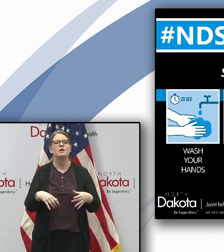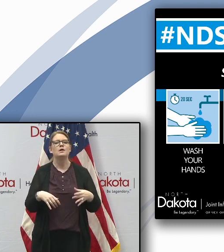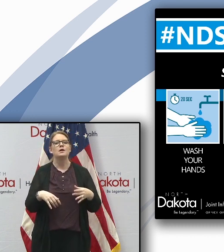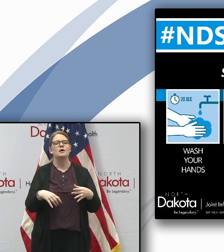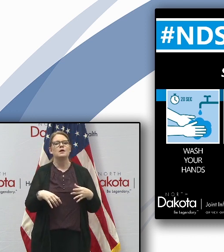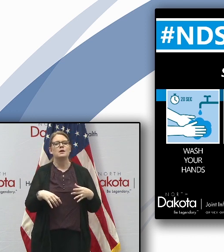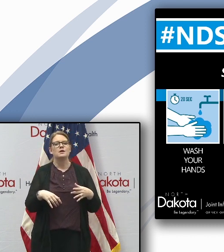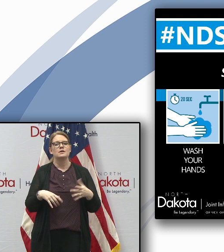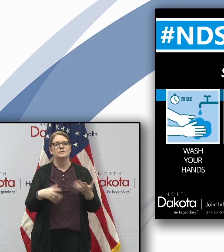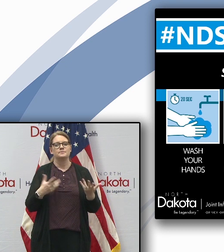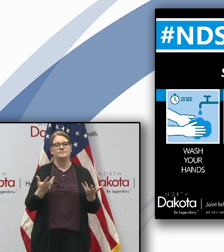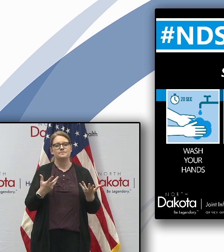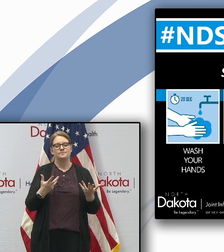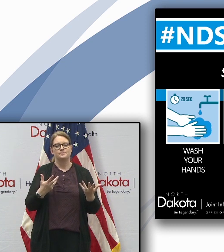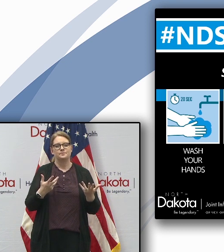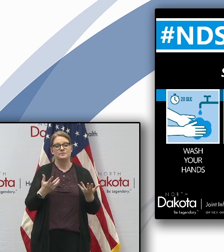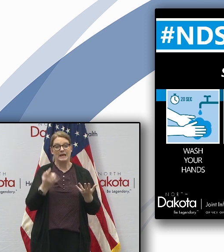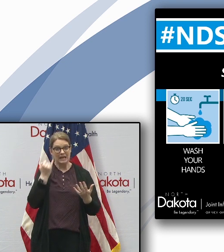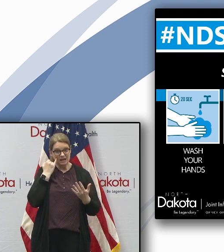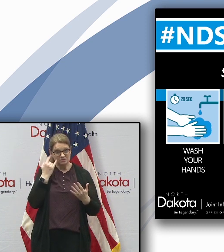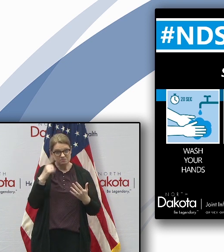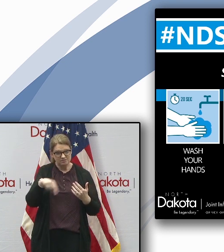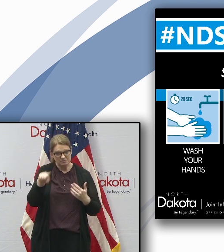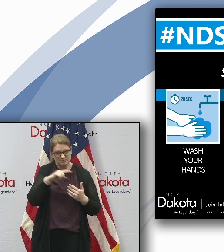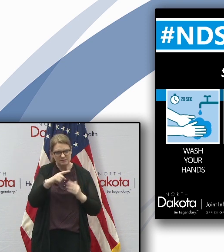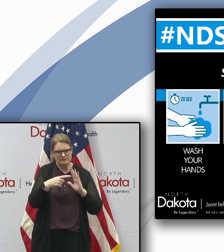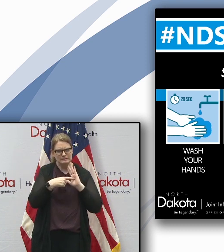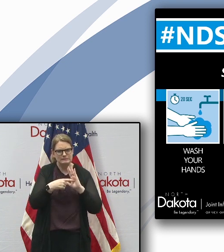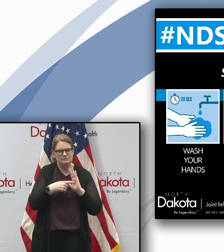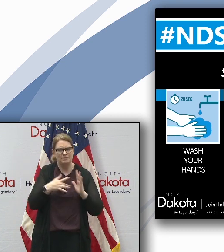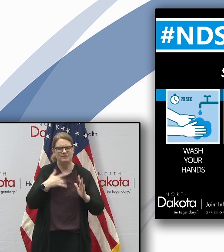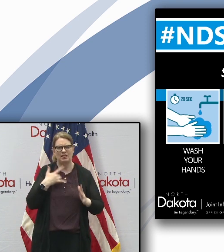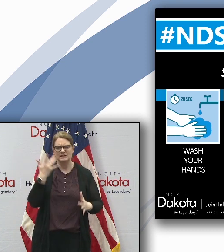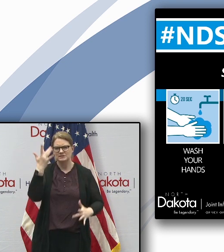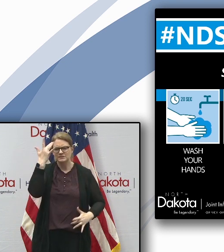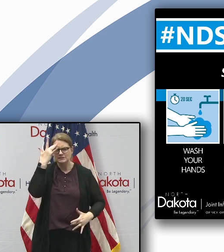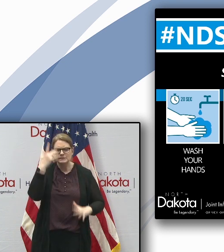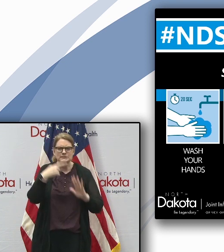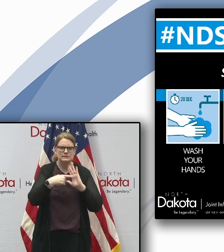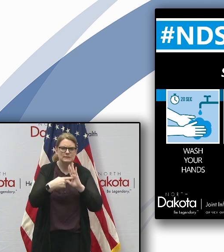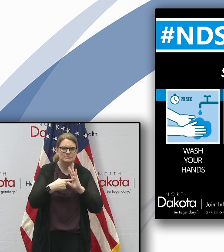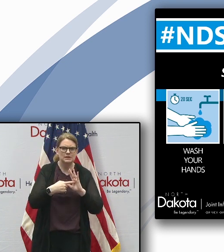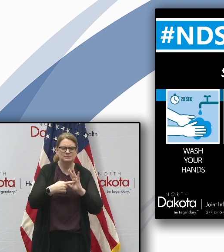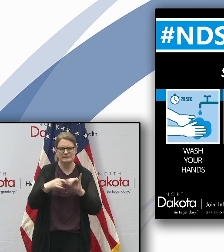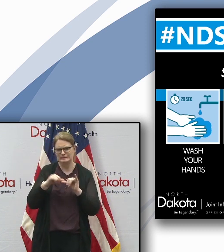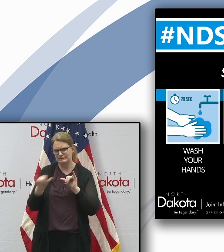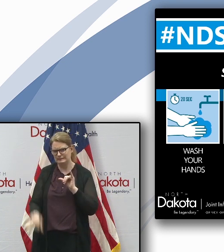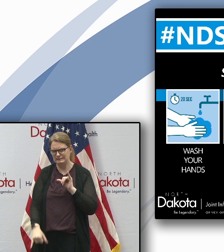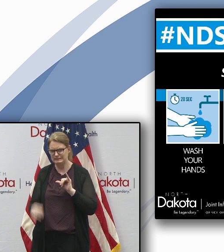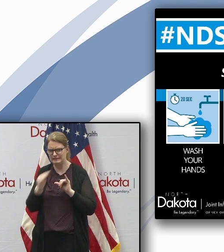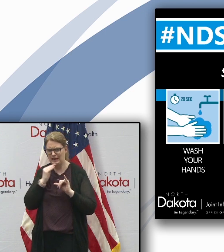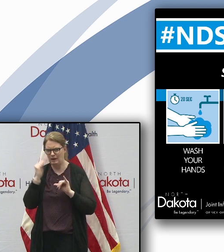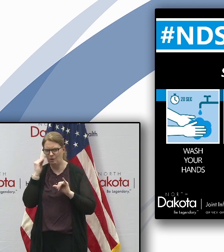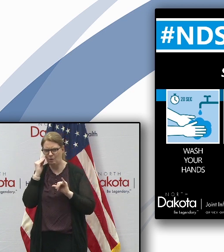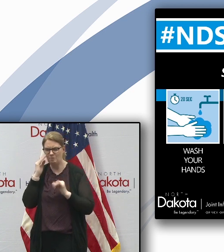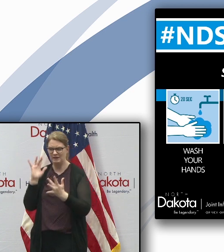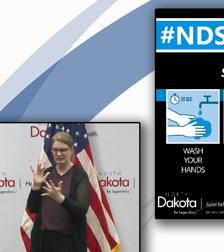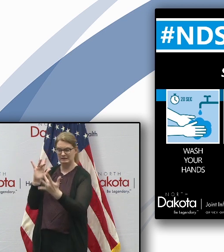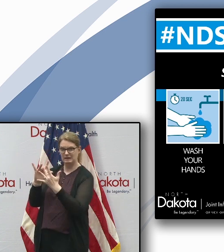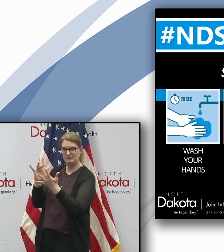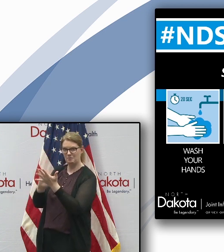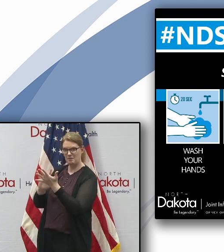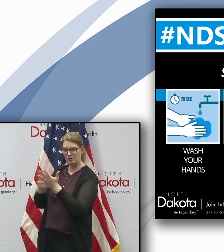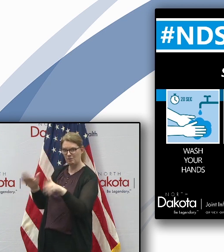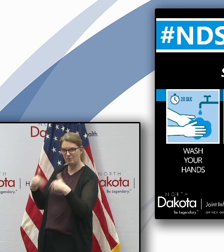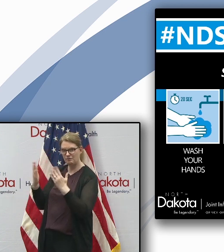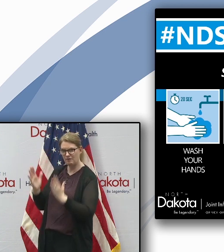importantly, if you're showing symptoms or feeling sick, please stay at home, contact your medical provider, discuss next